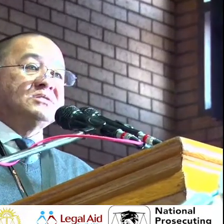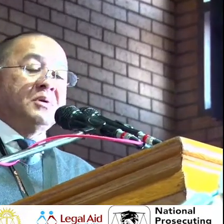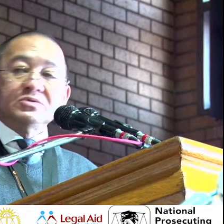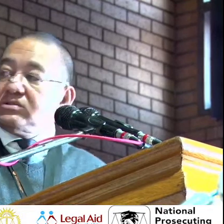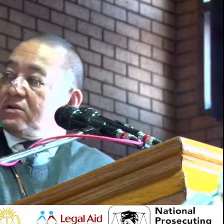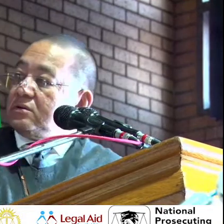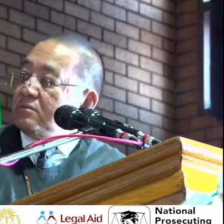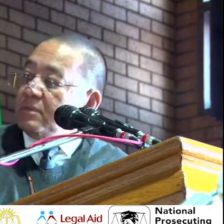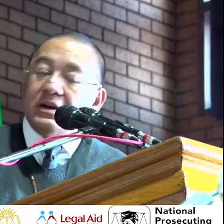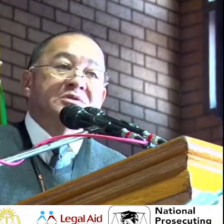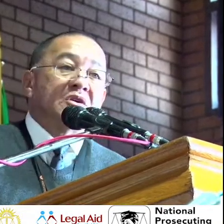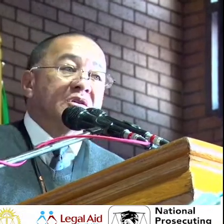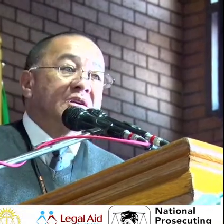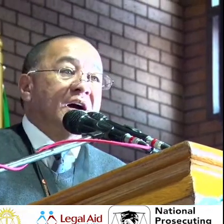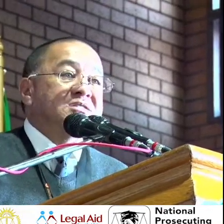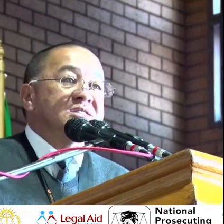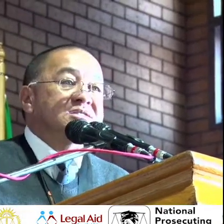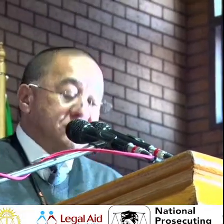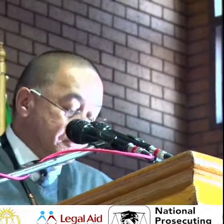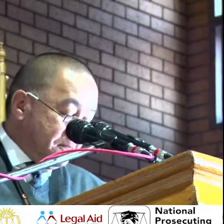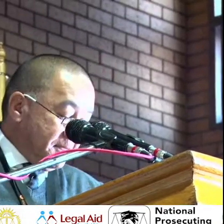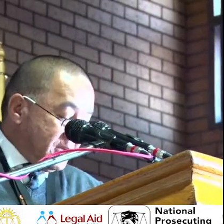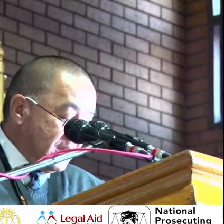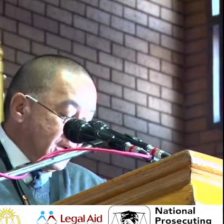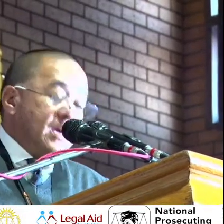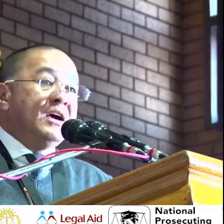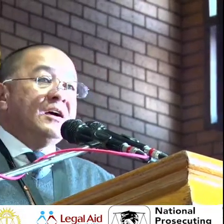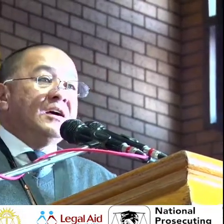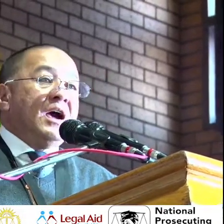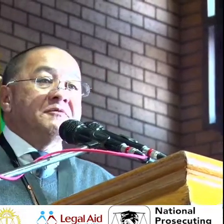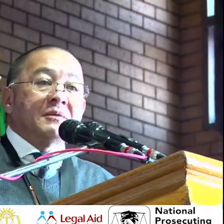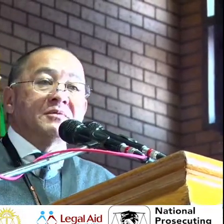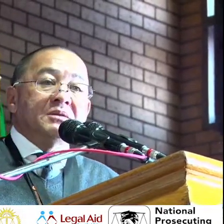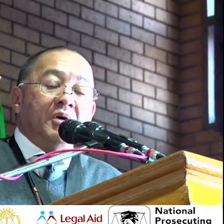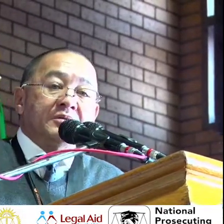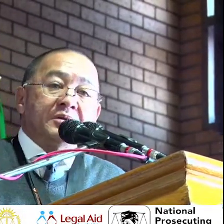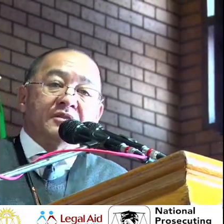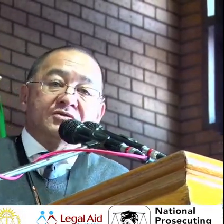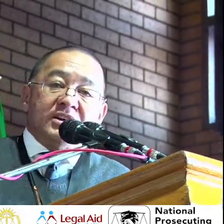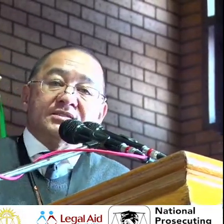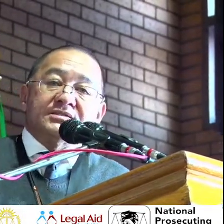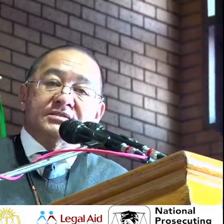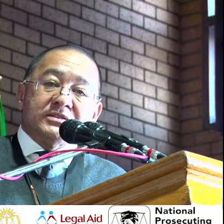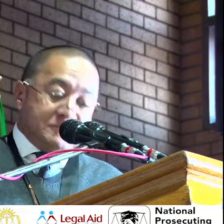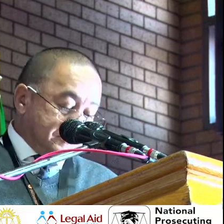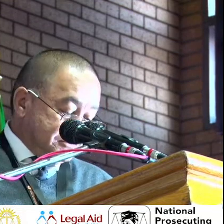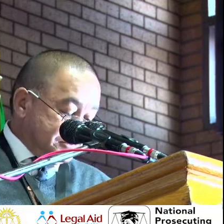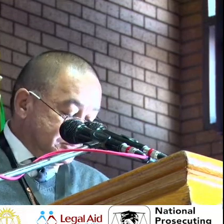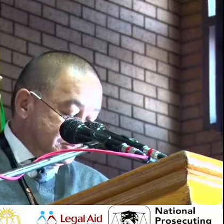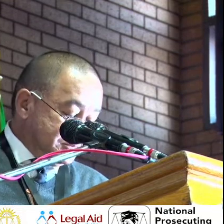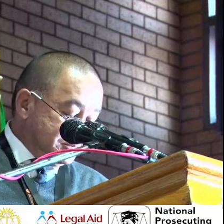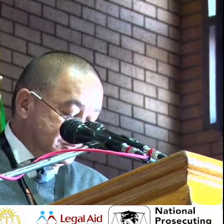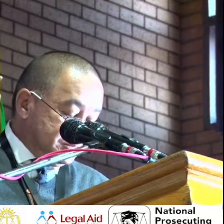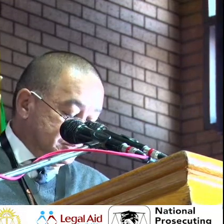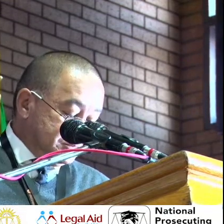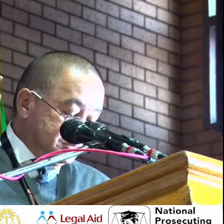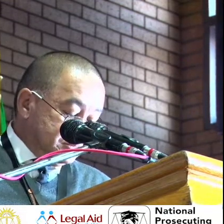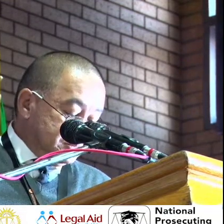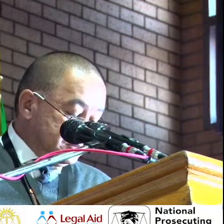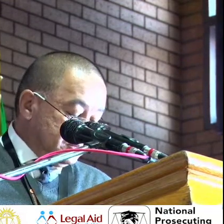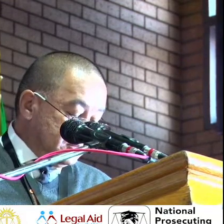I suppose my name is Rodney Isaacs, and I am from the Department of Justice.